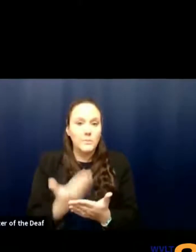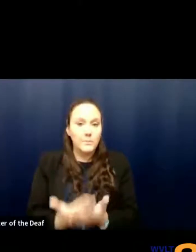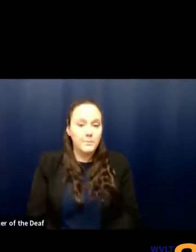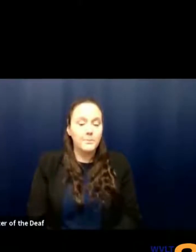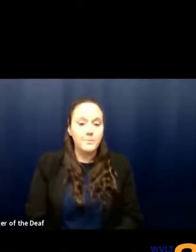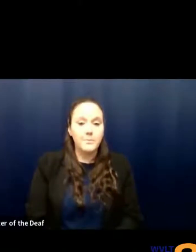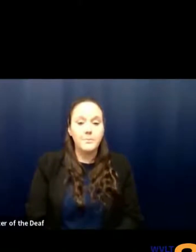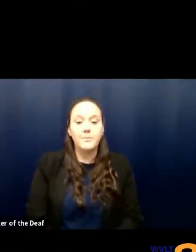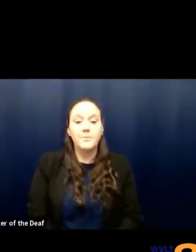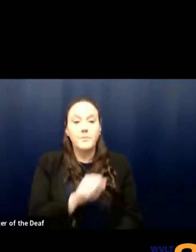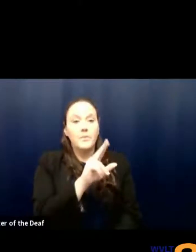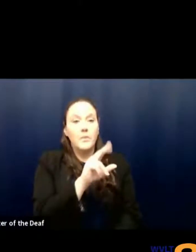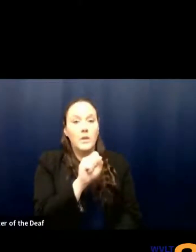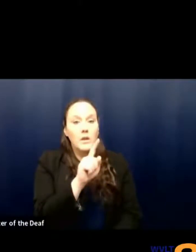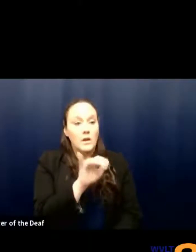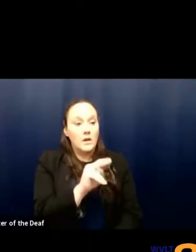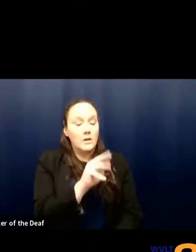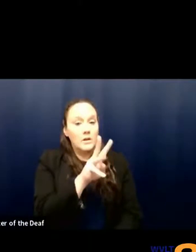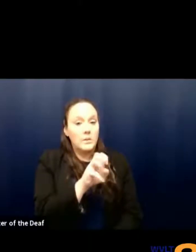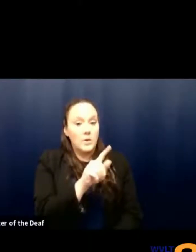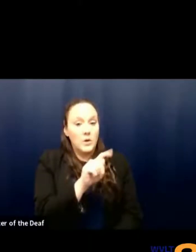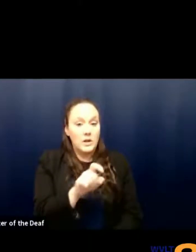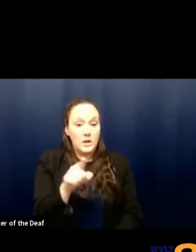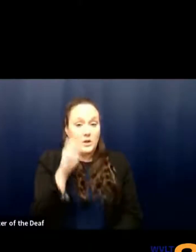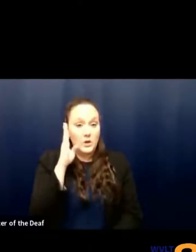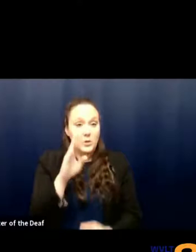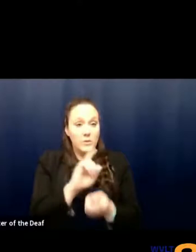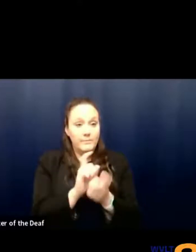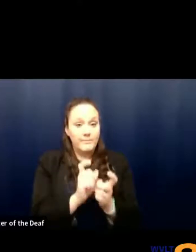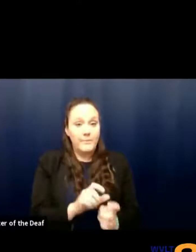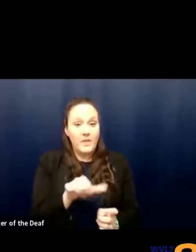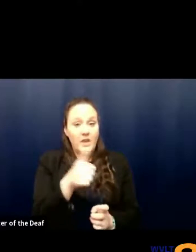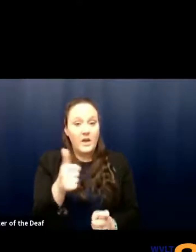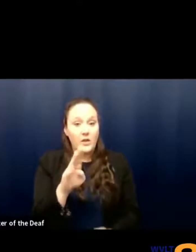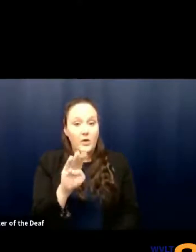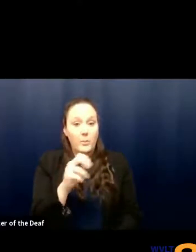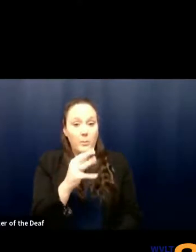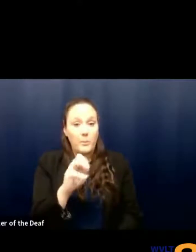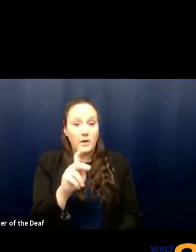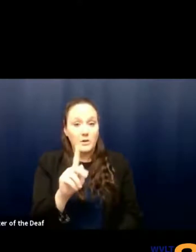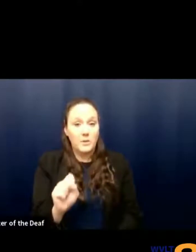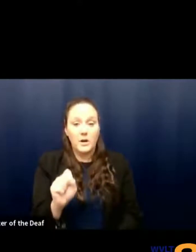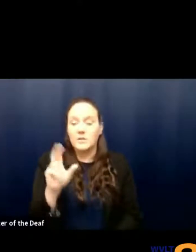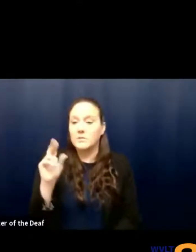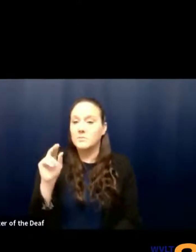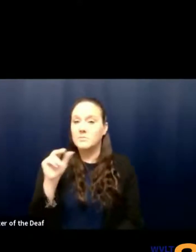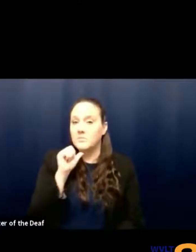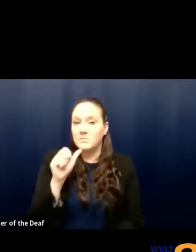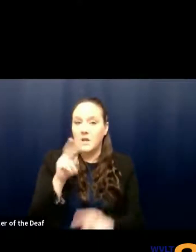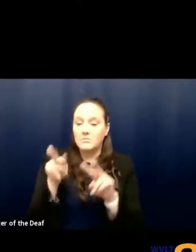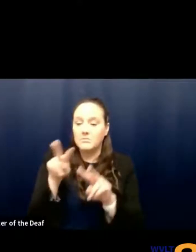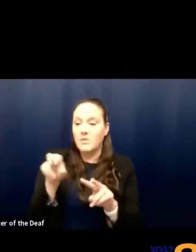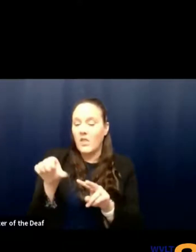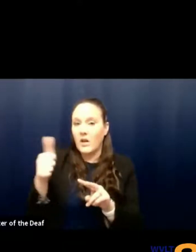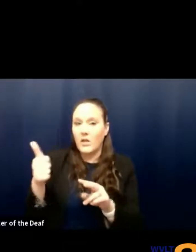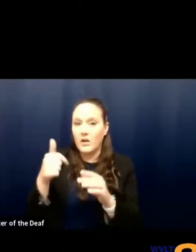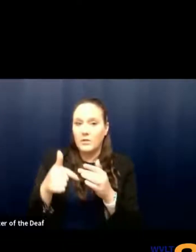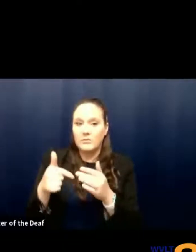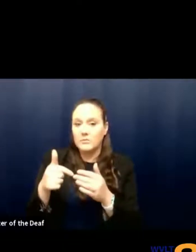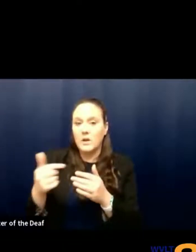with WATE, will you all be restructuring the other benchmarks as well? We're not really looking at those right now. I think that they all are still